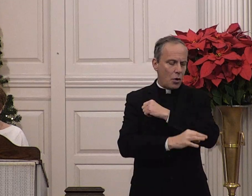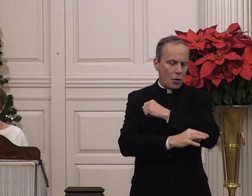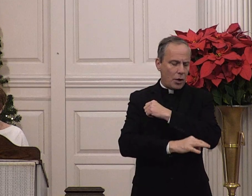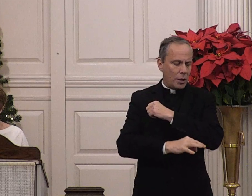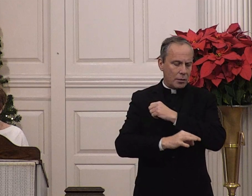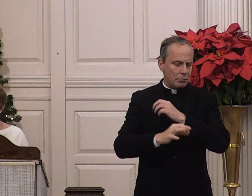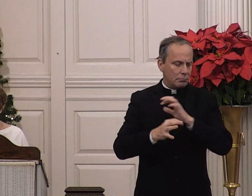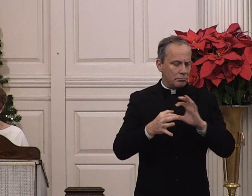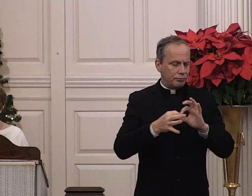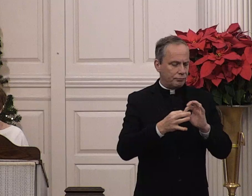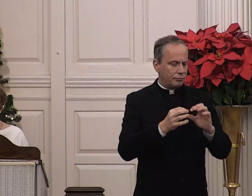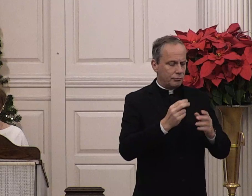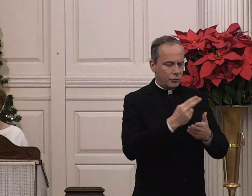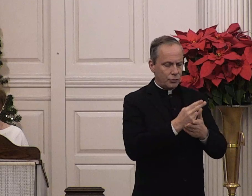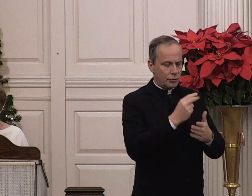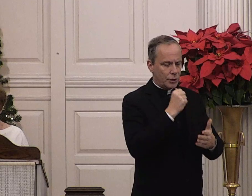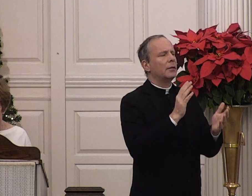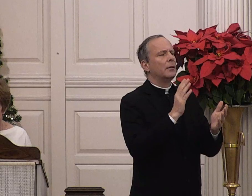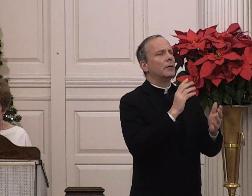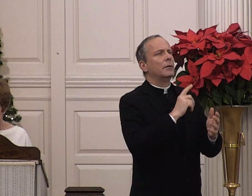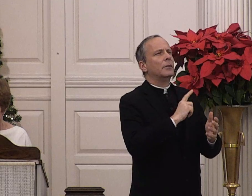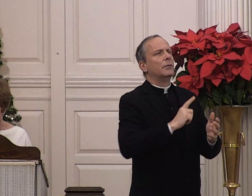The word of the Lord.